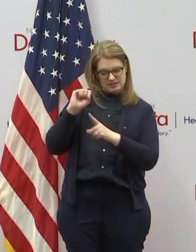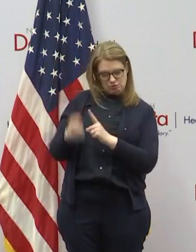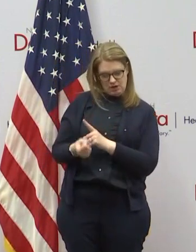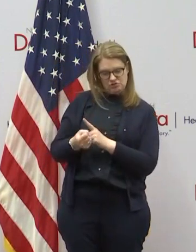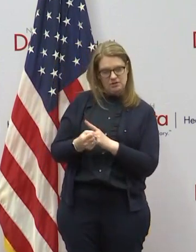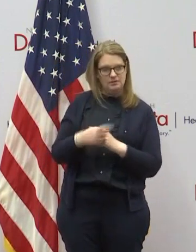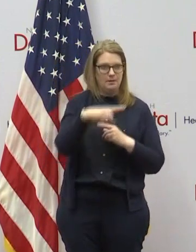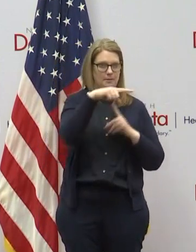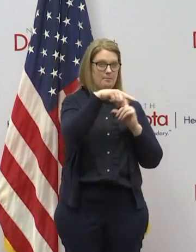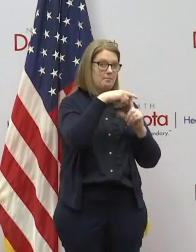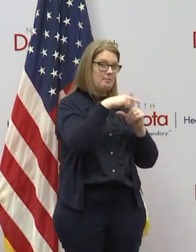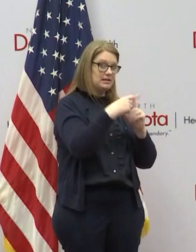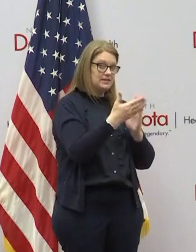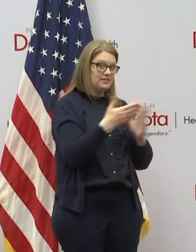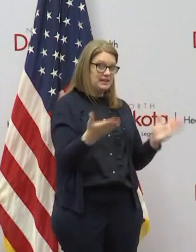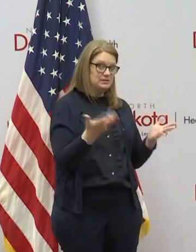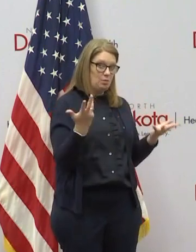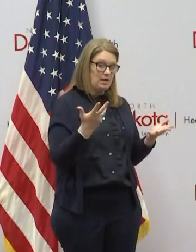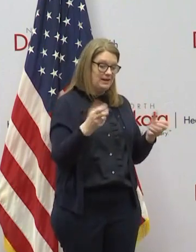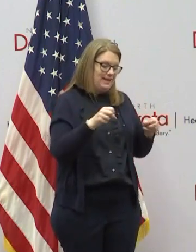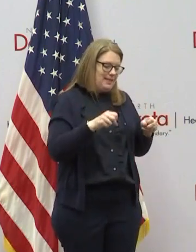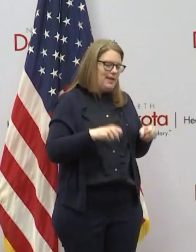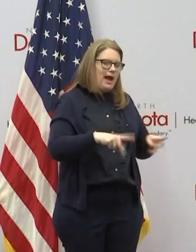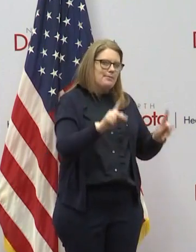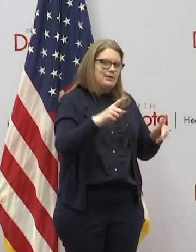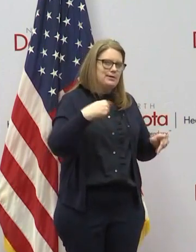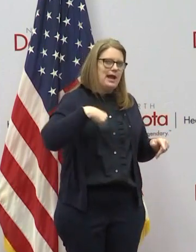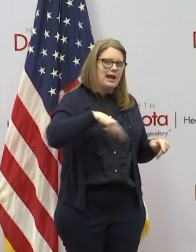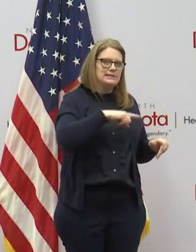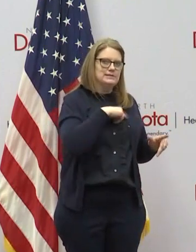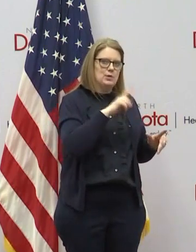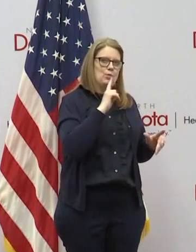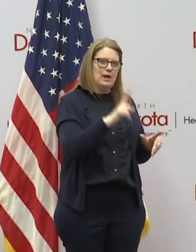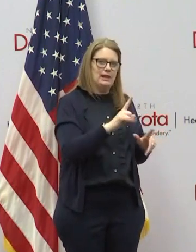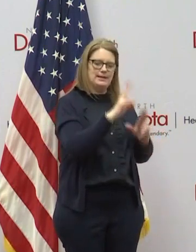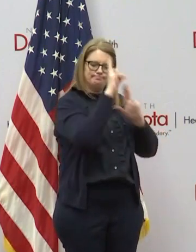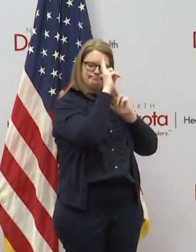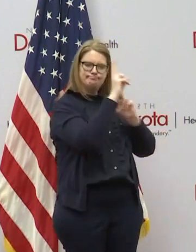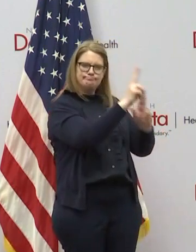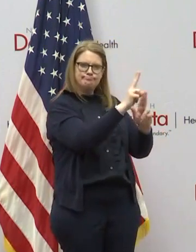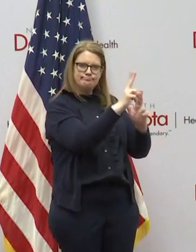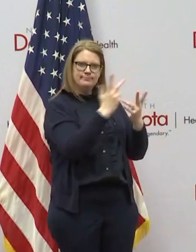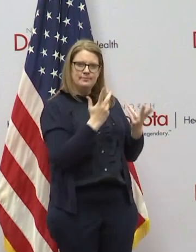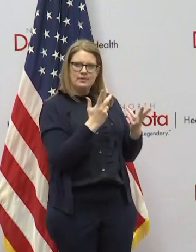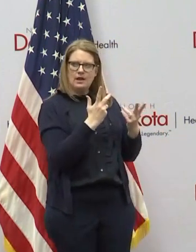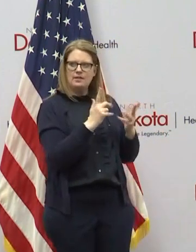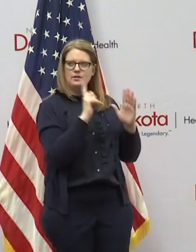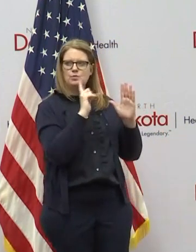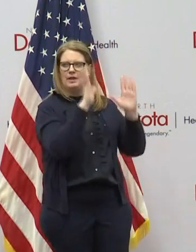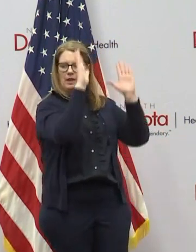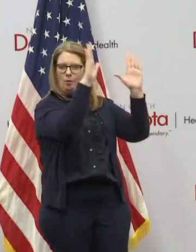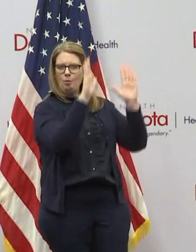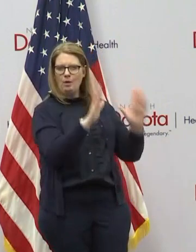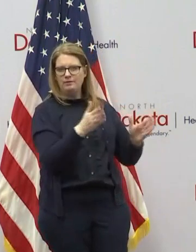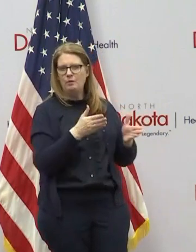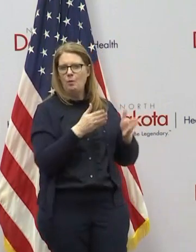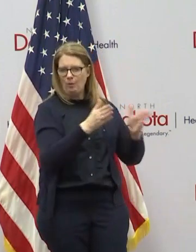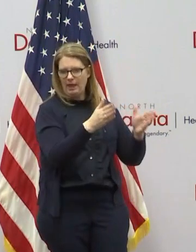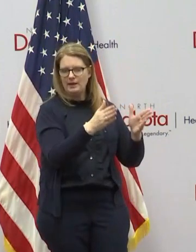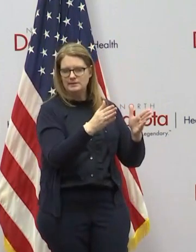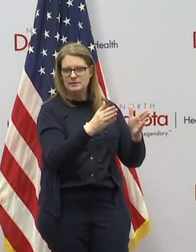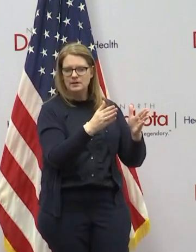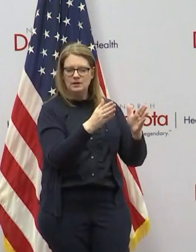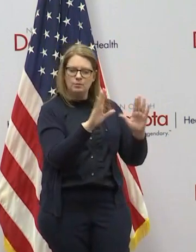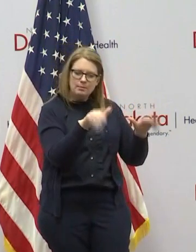think the result has been the opportunity for us to really highlight, lift up all of those wonderful ways that we are doing